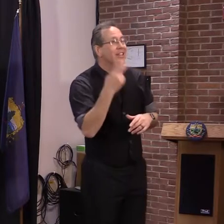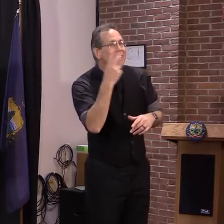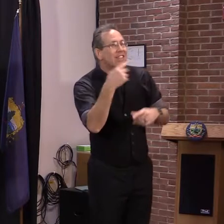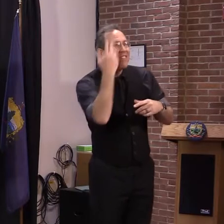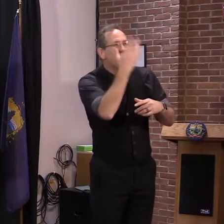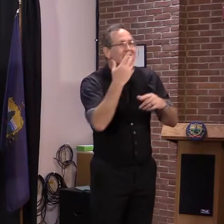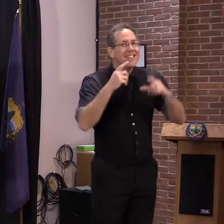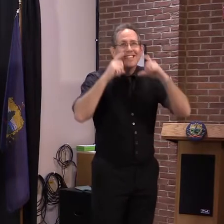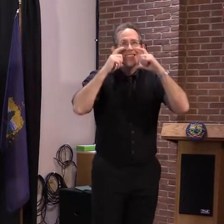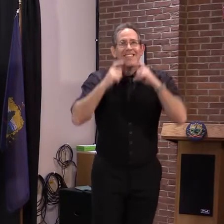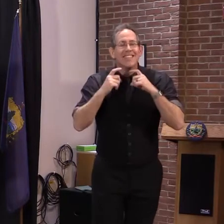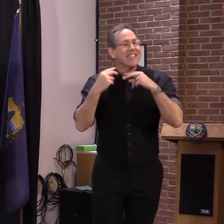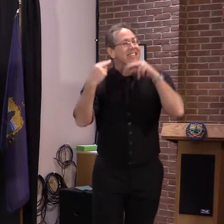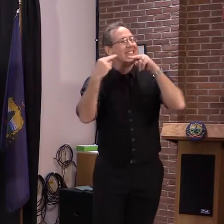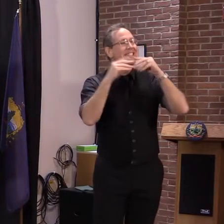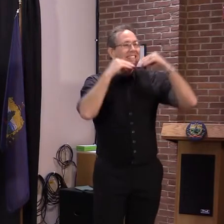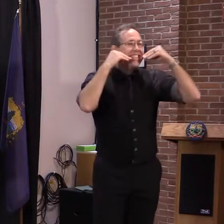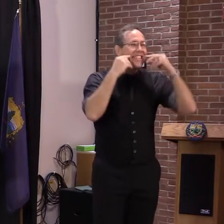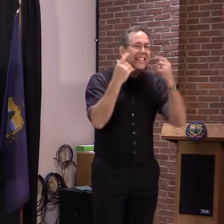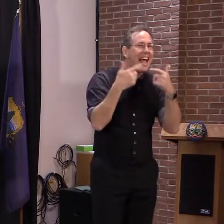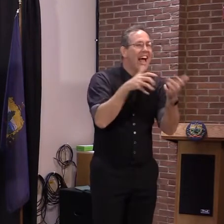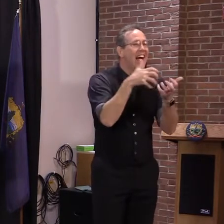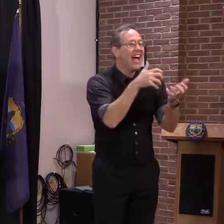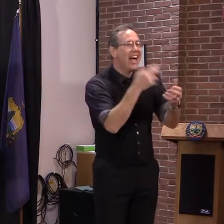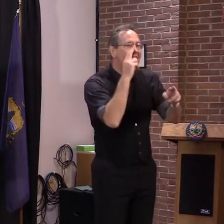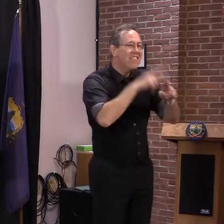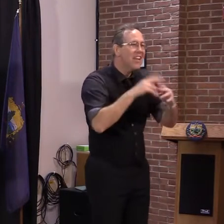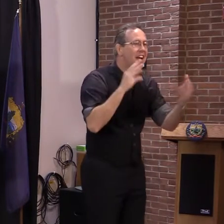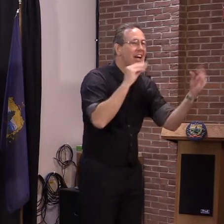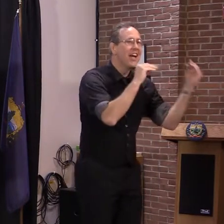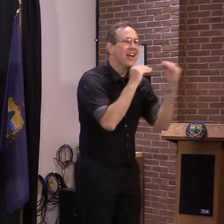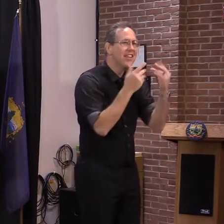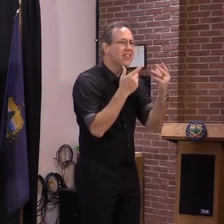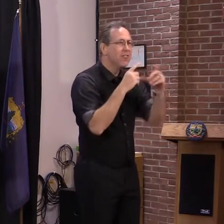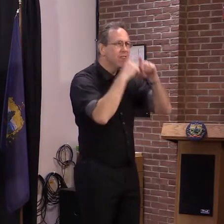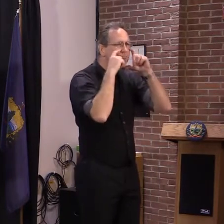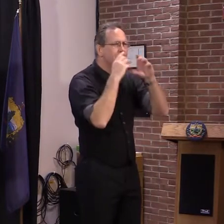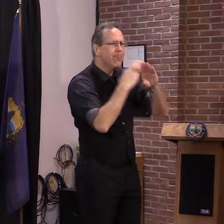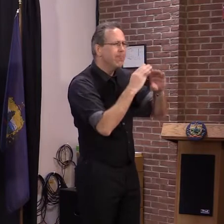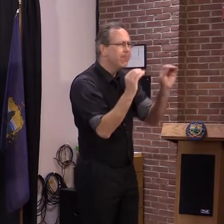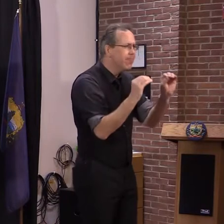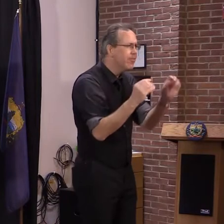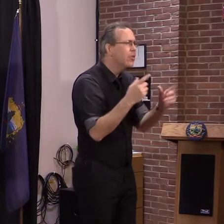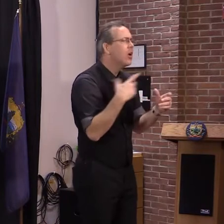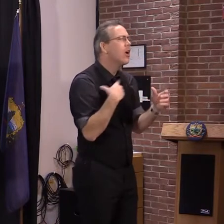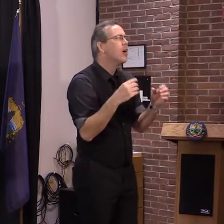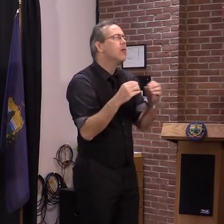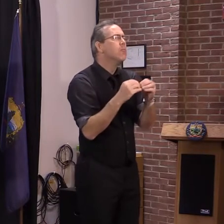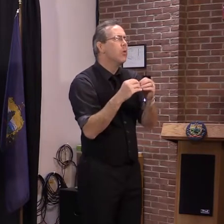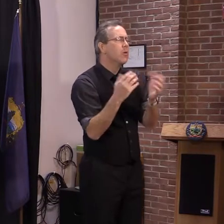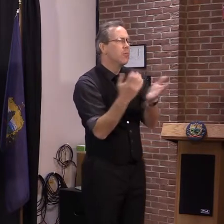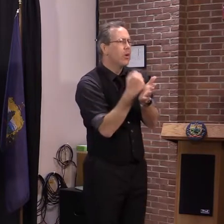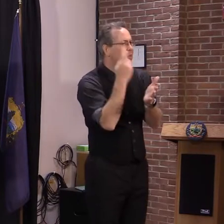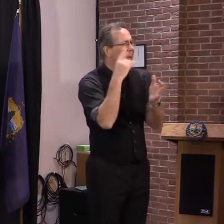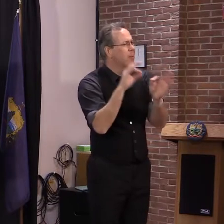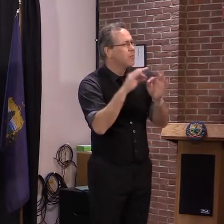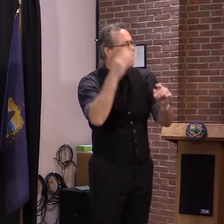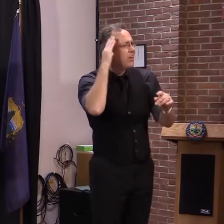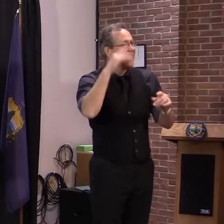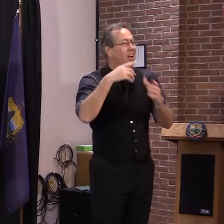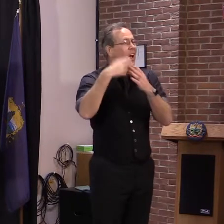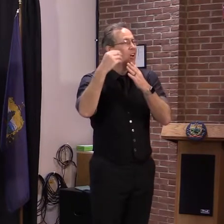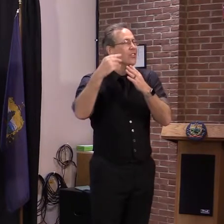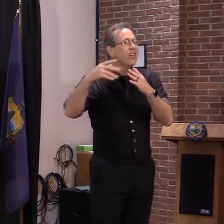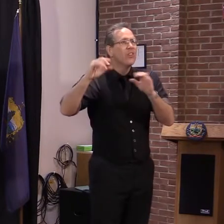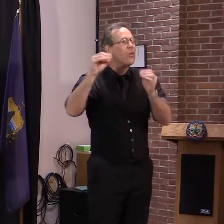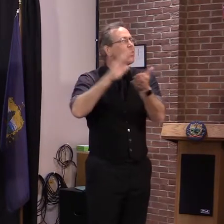wear masks. This will become increasingly important as the recommendations to wear masks outside of school are being lifted,